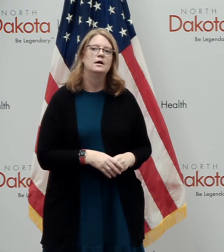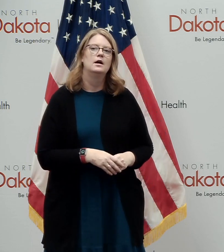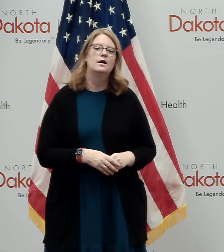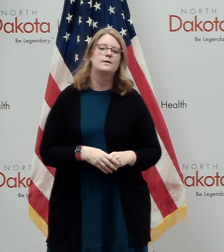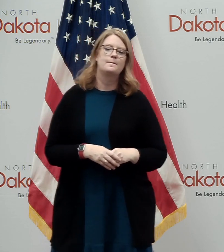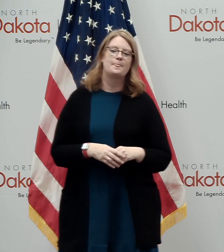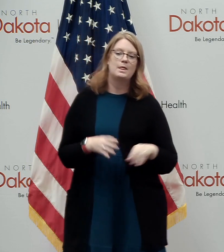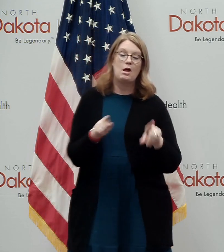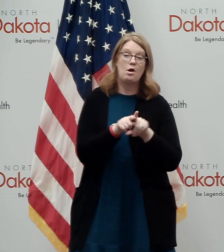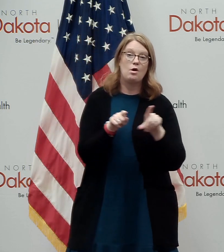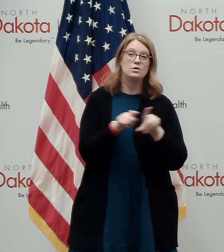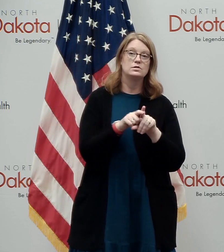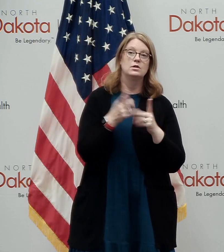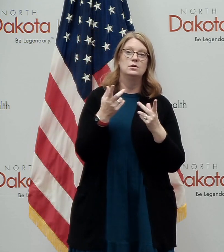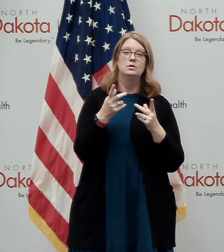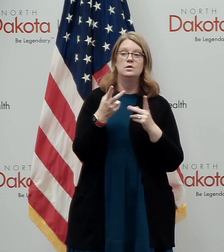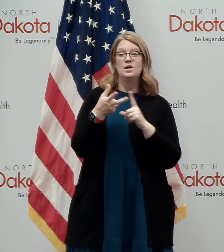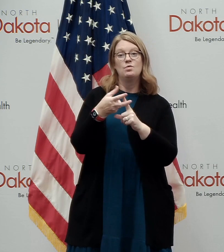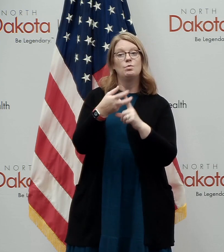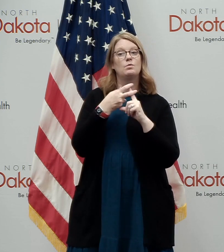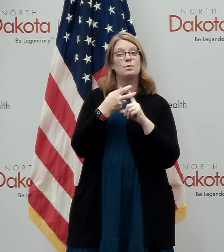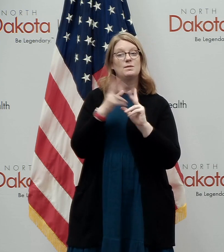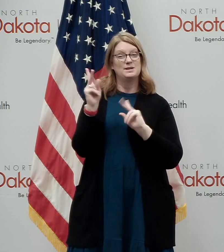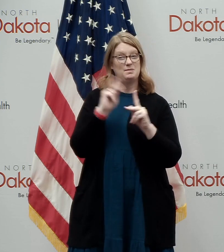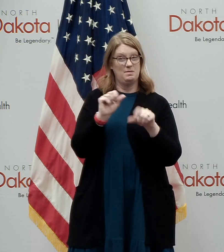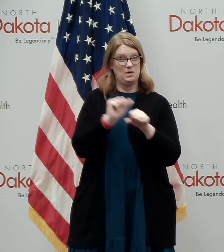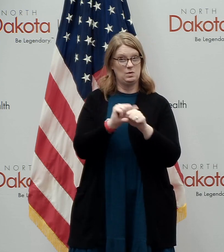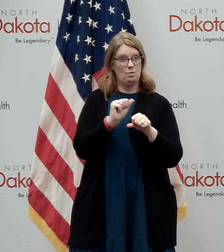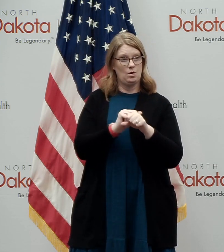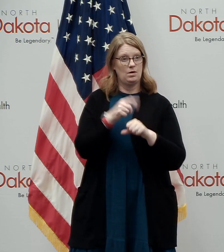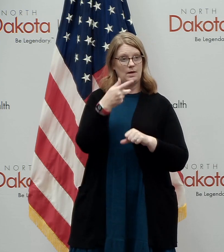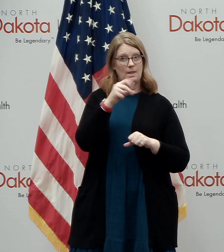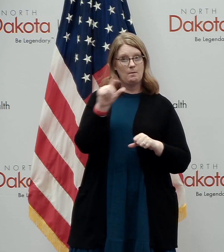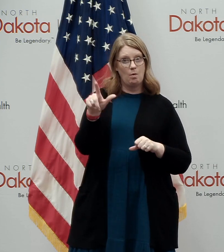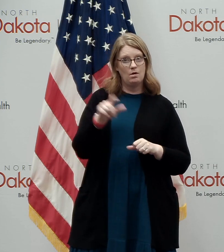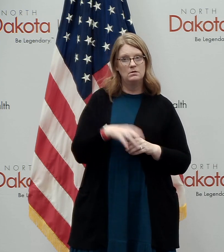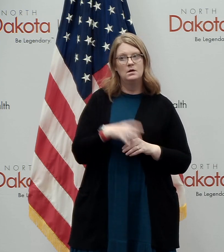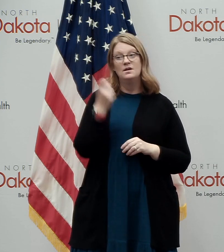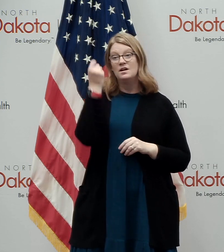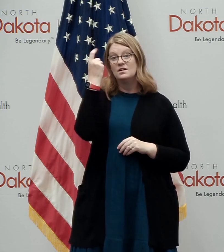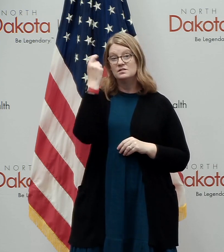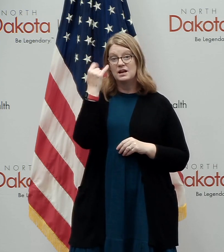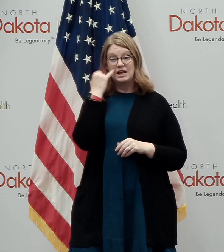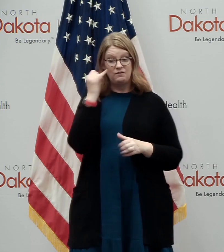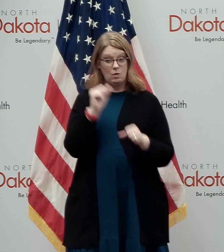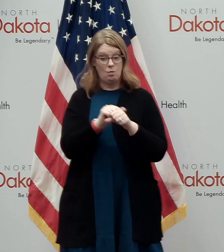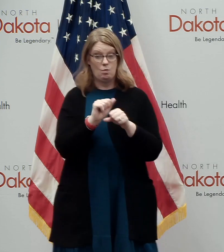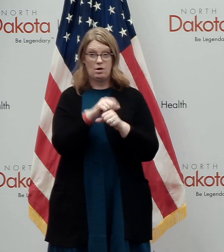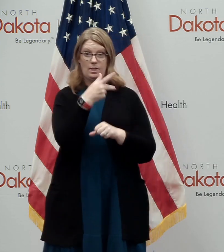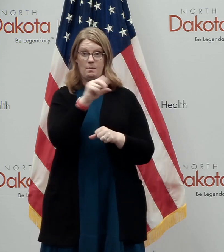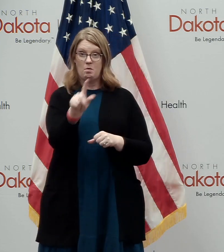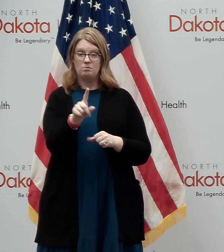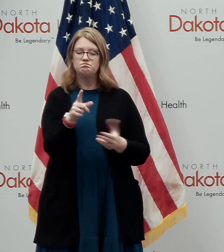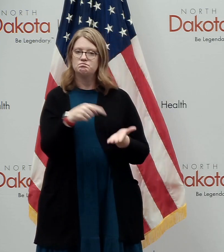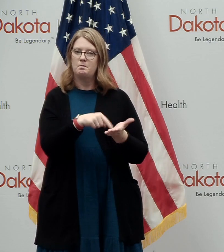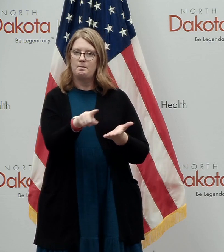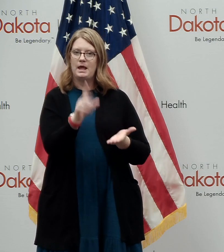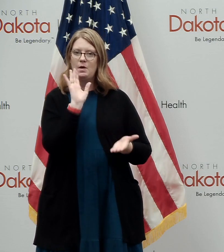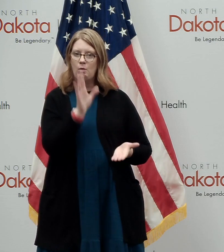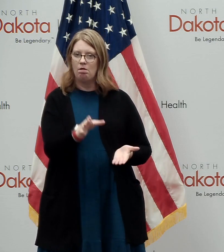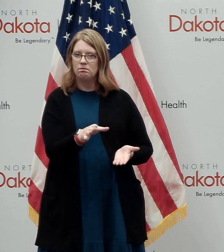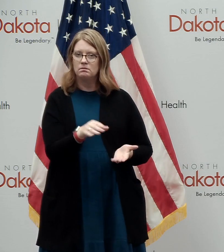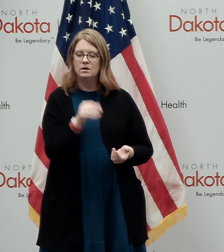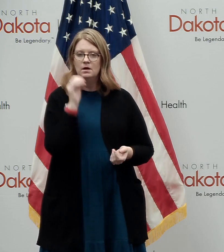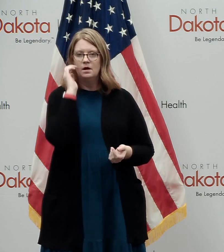directed to the recruitment of poll workers. Poll workers are paid, and if an individual